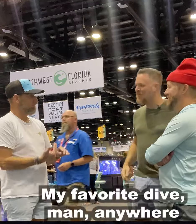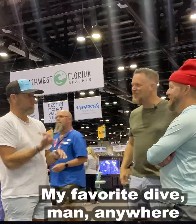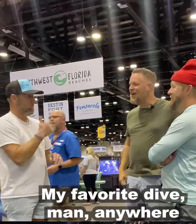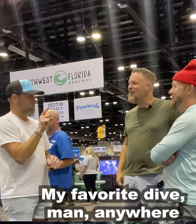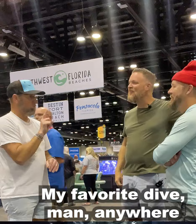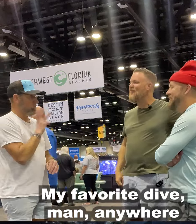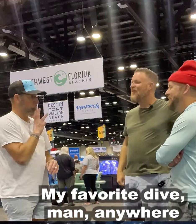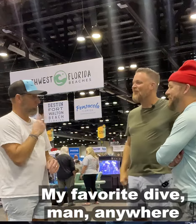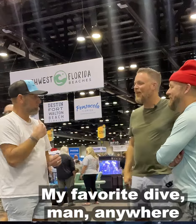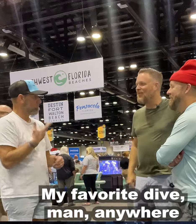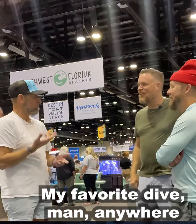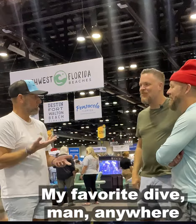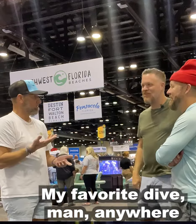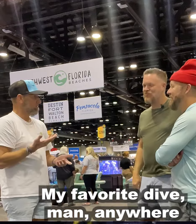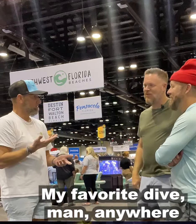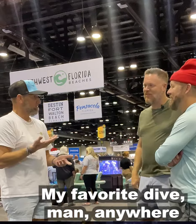favorite dive? Man, anywhere there's water.